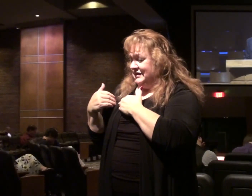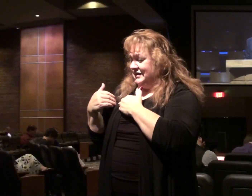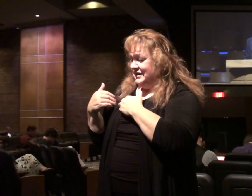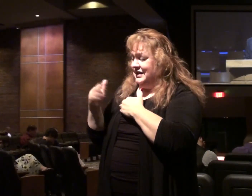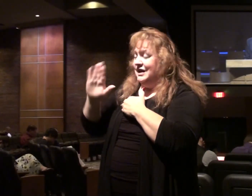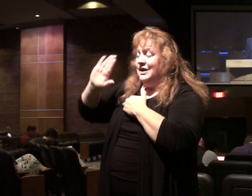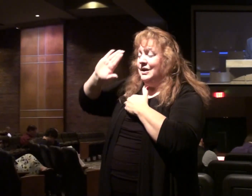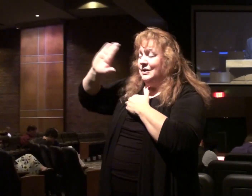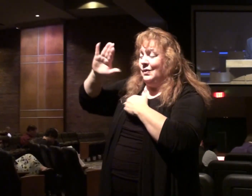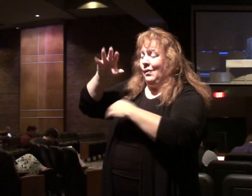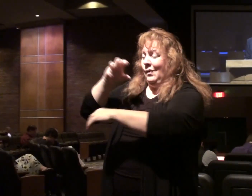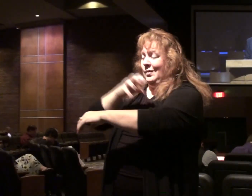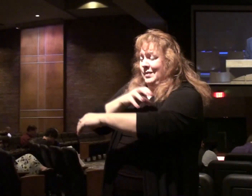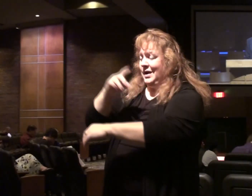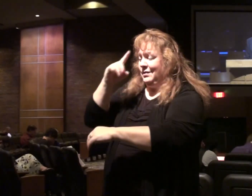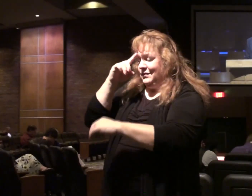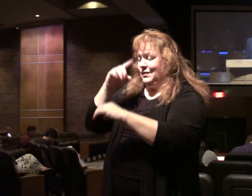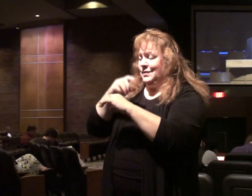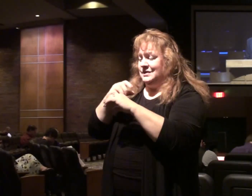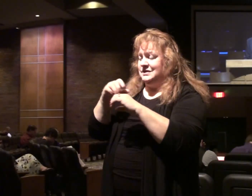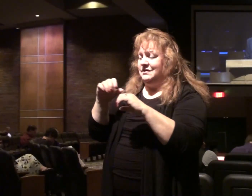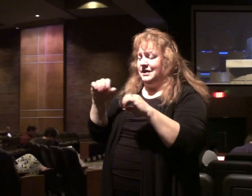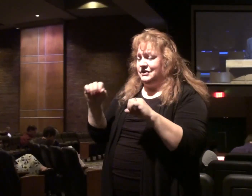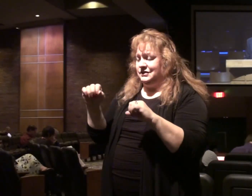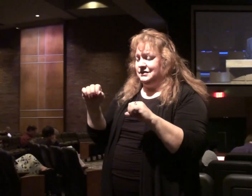is your power for salvation